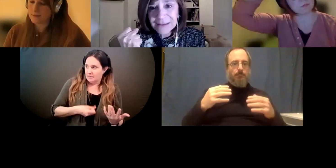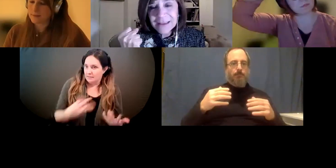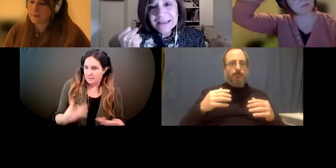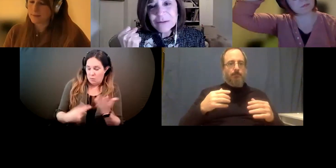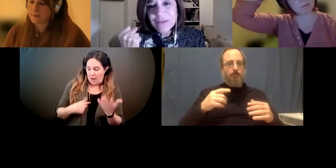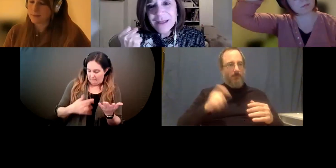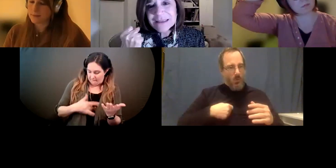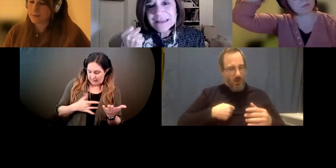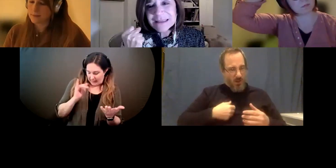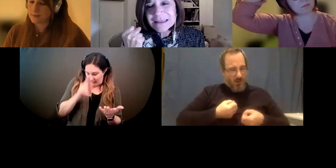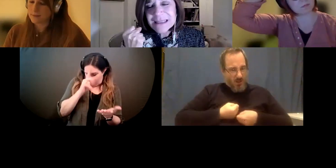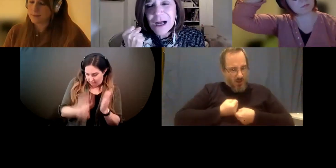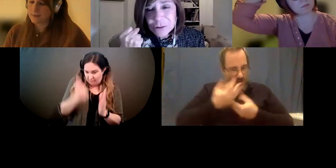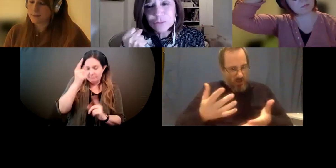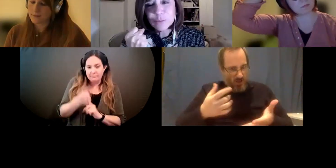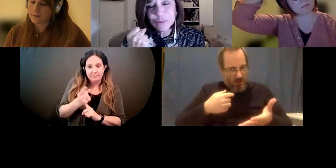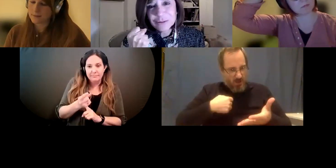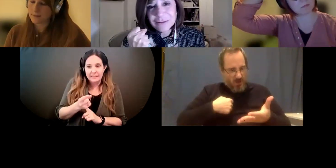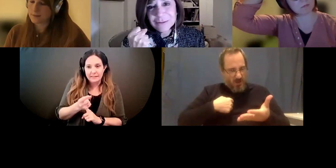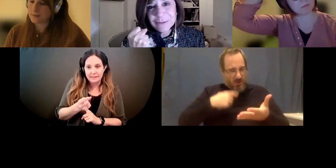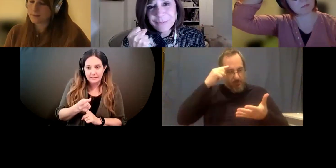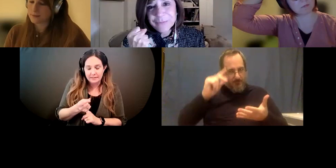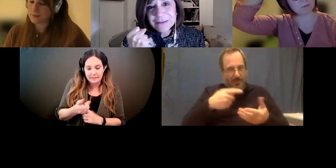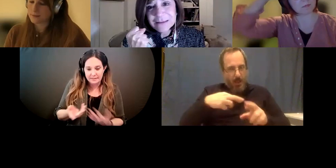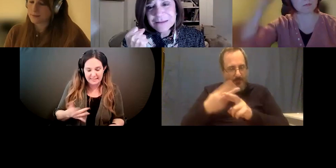spot, as though that is intolerable.